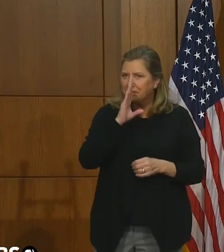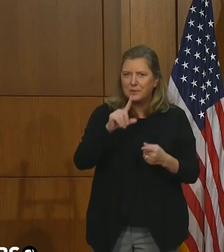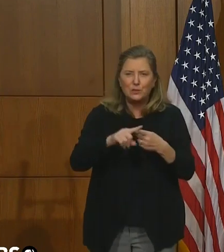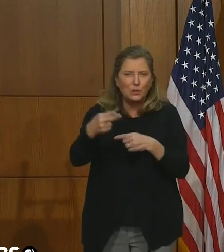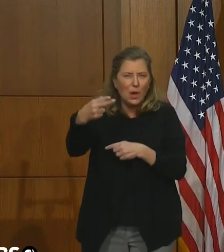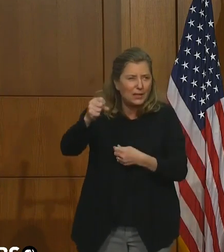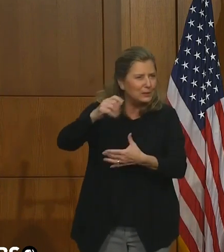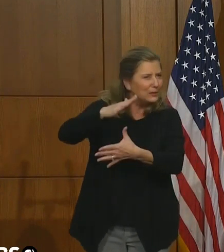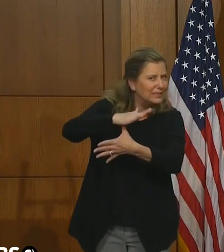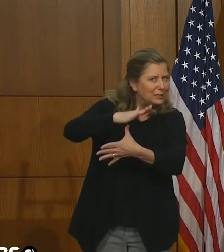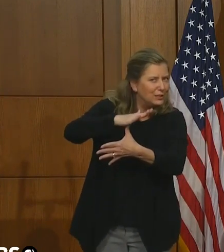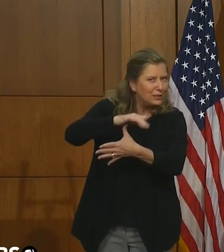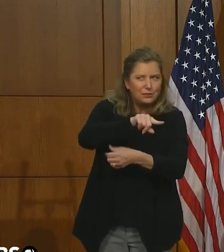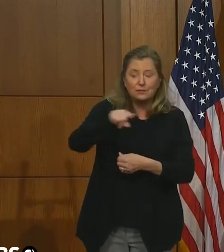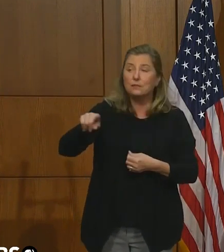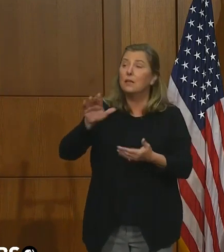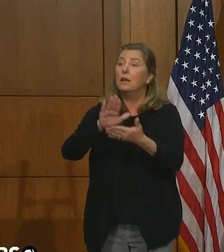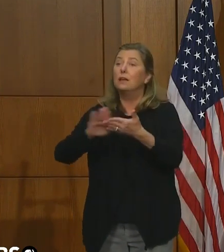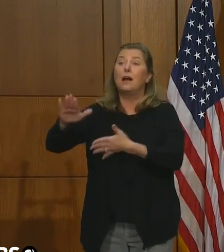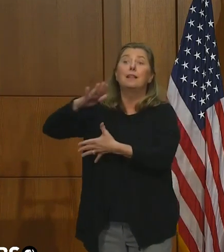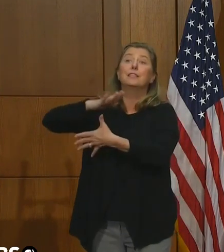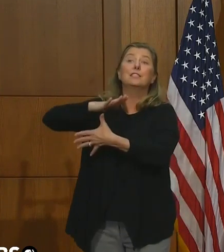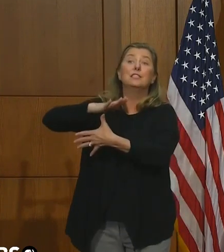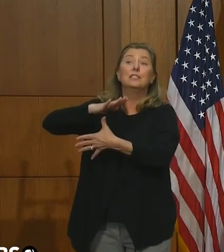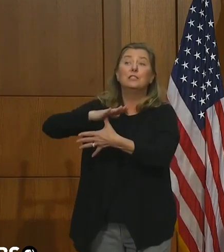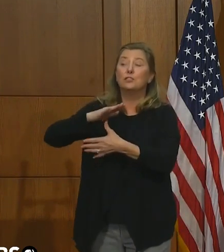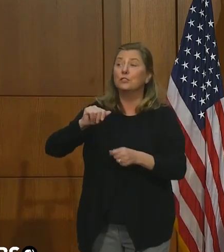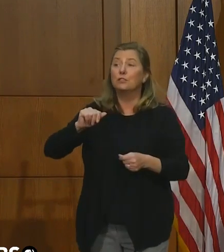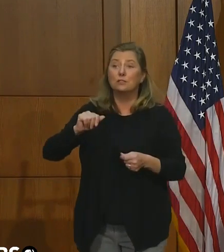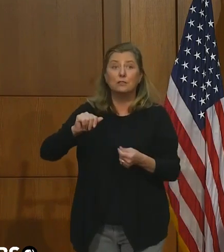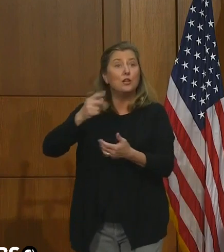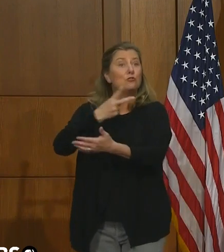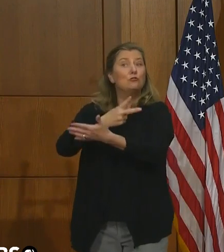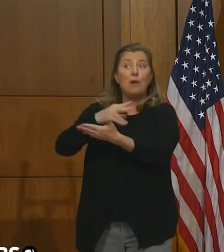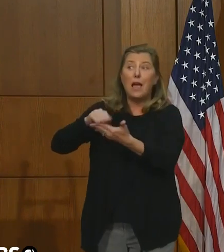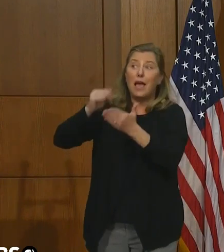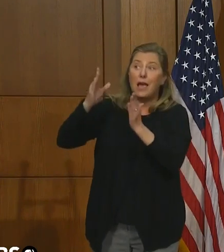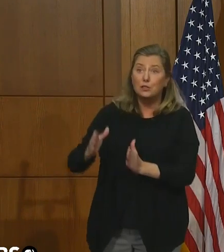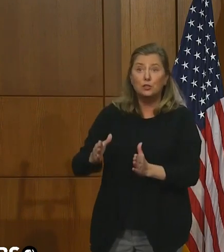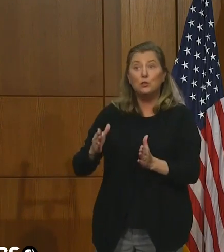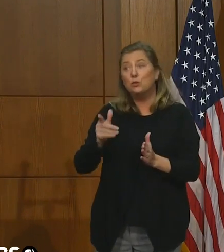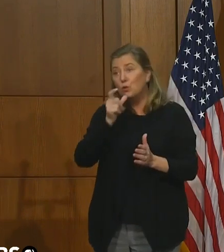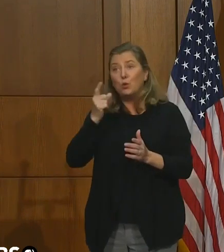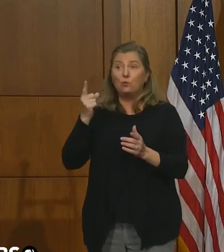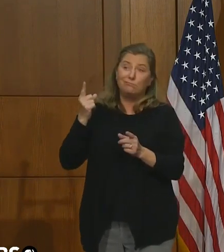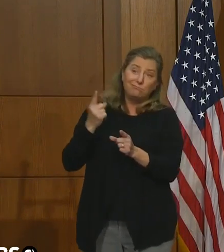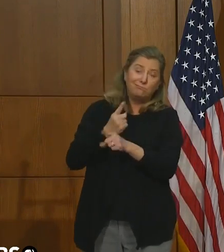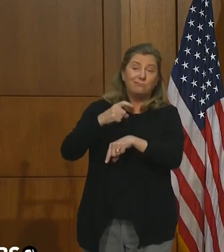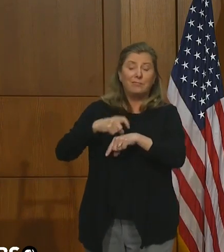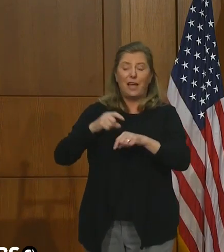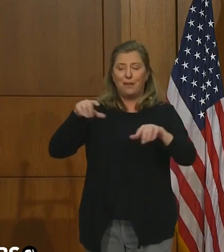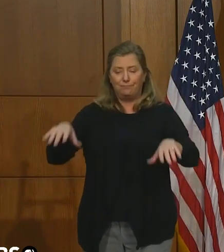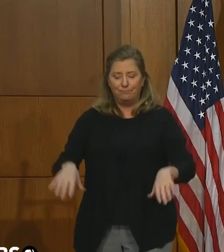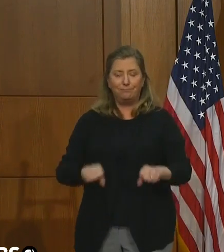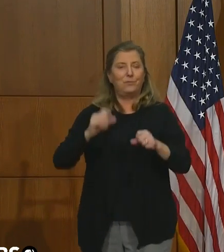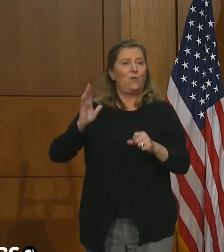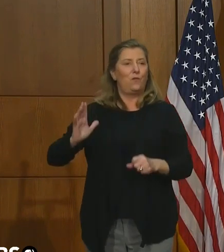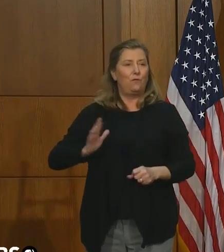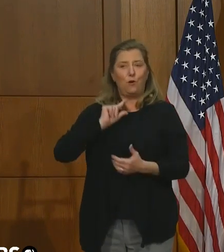school seniors, the college seniors, and the graduate students who would be participating in formal